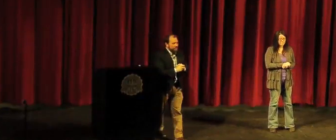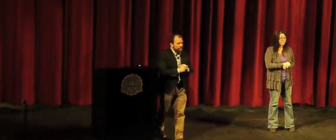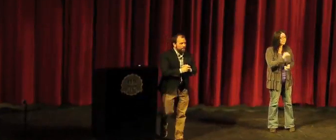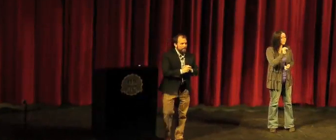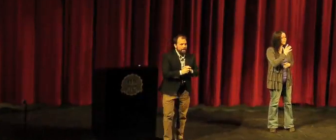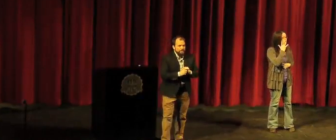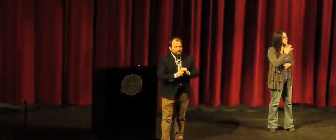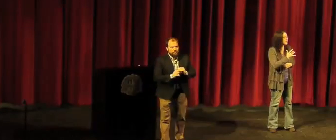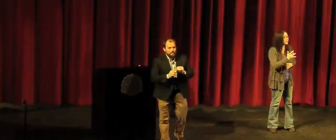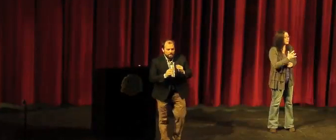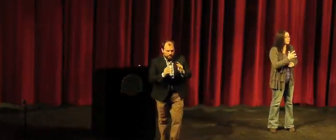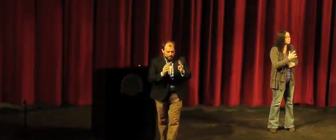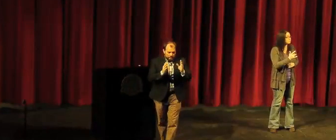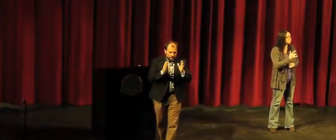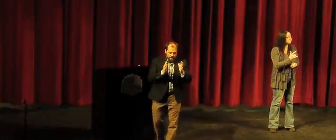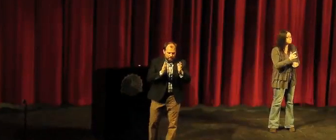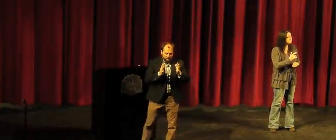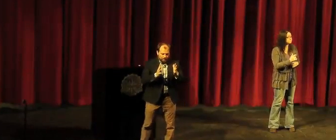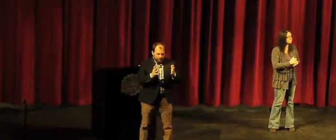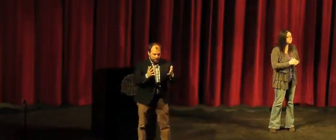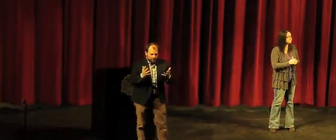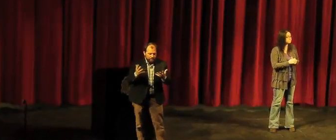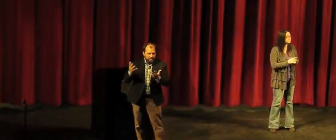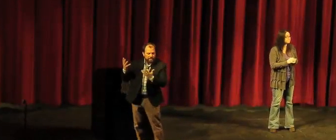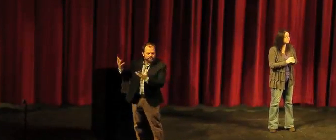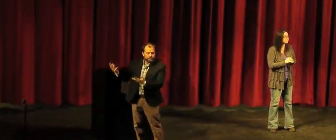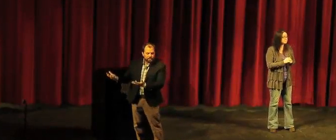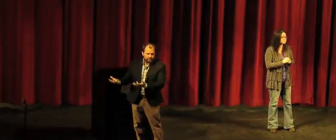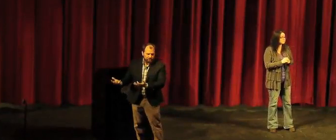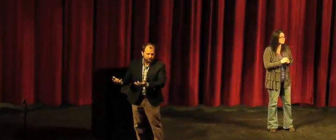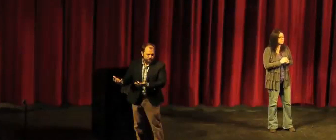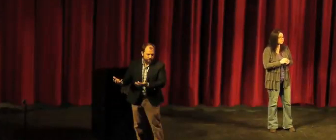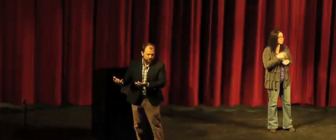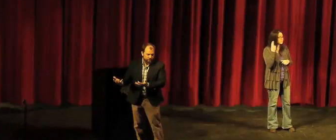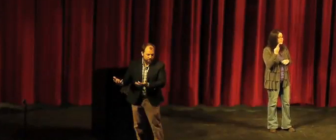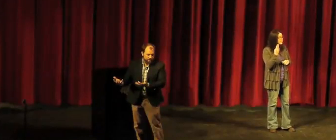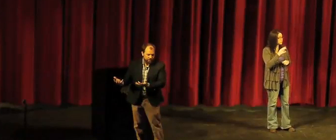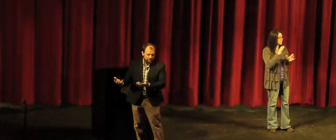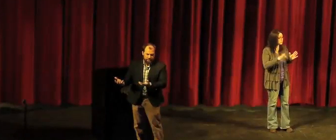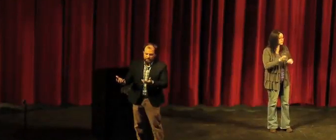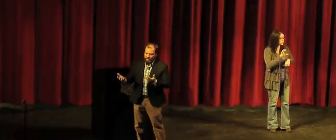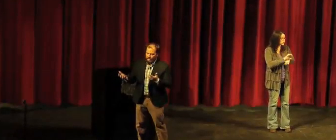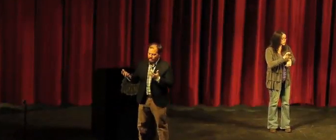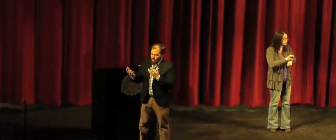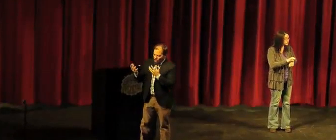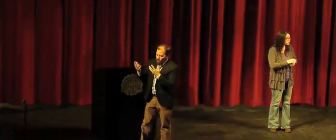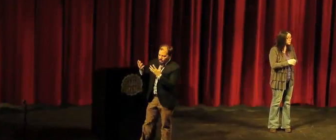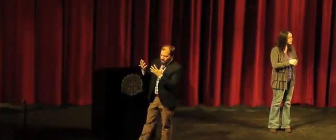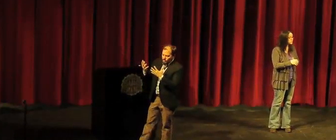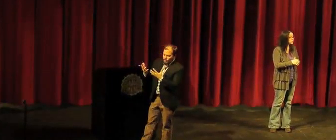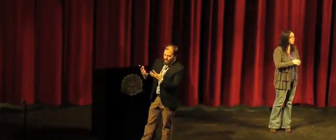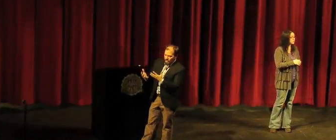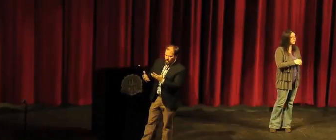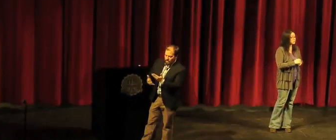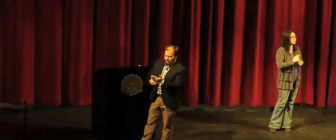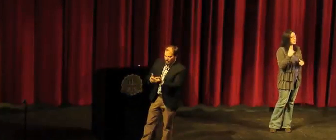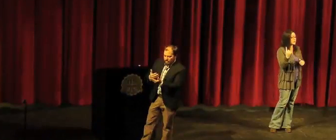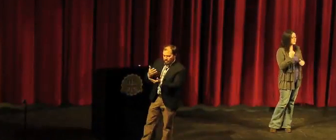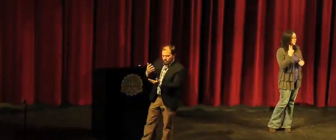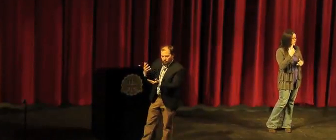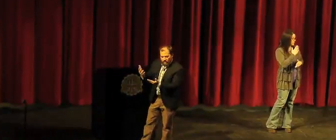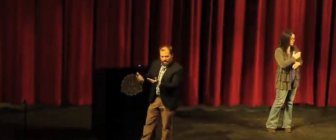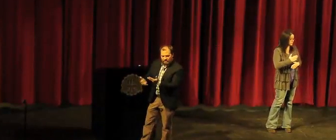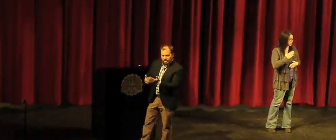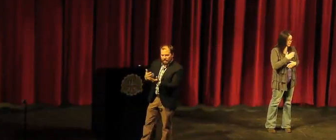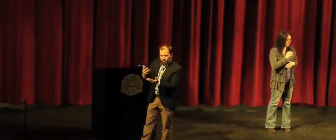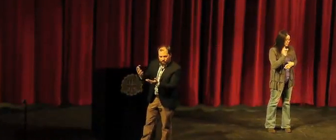why the history of the Christian church has always appreciated that